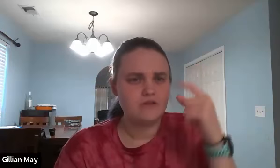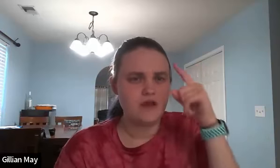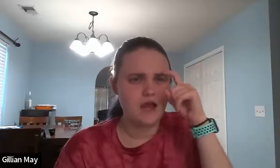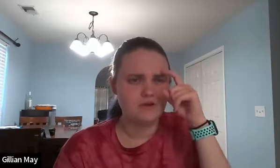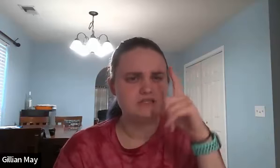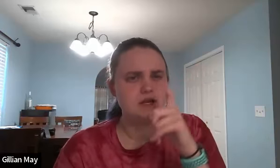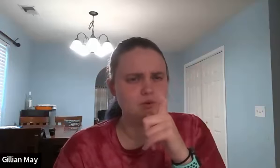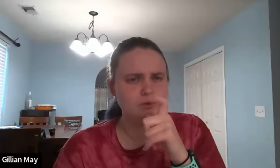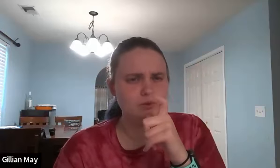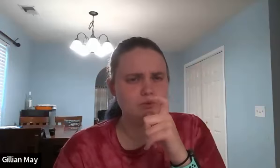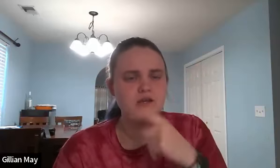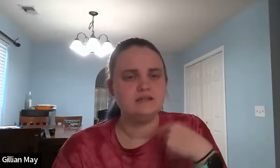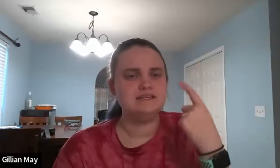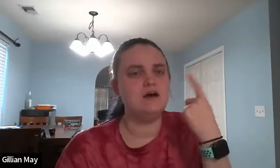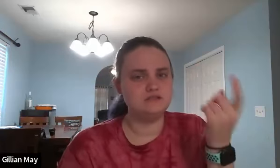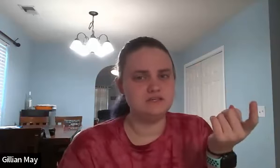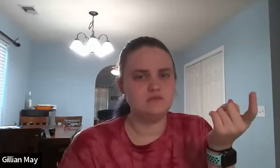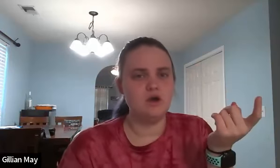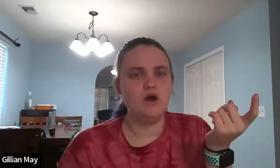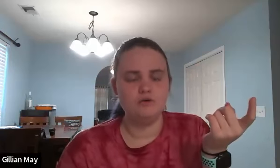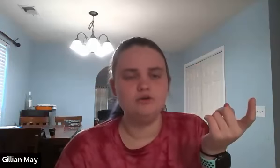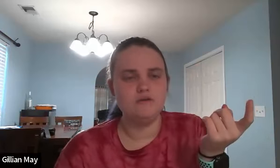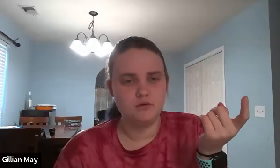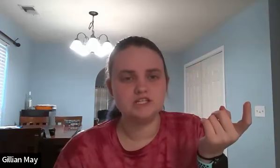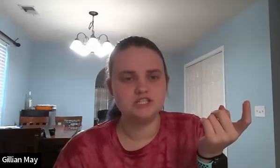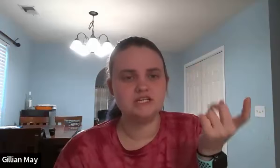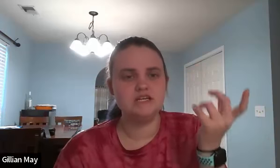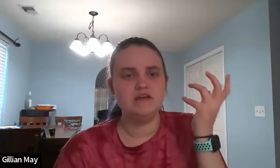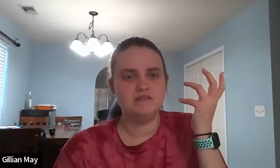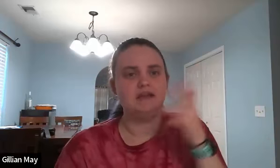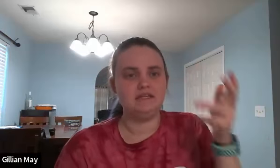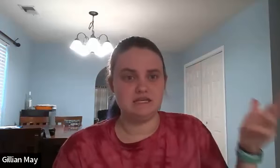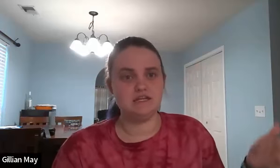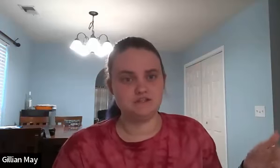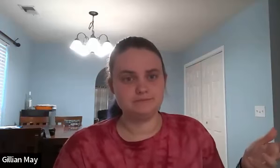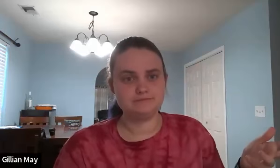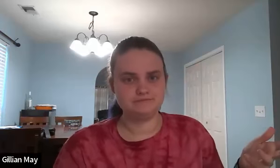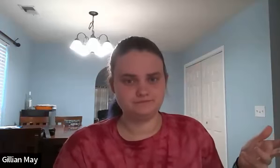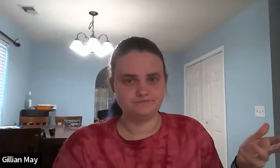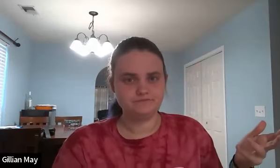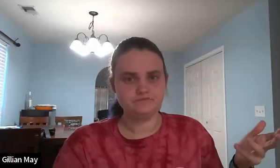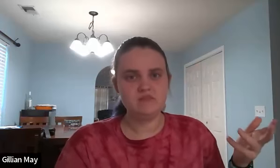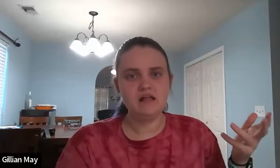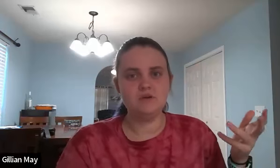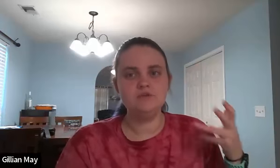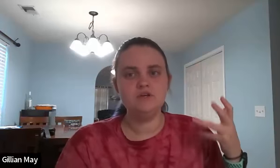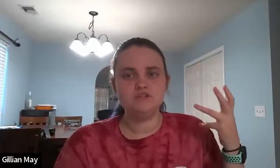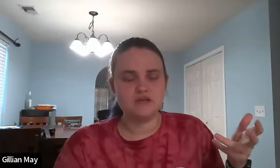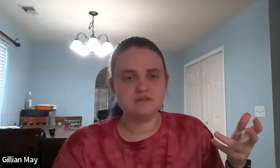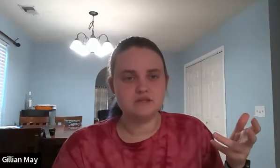The eyebrows down, who? Tells them, oh, you have a question that needs an answer. So that's what they do